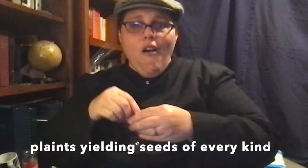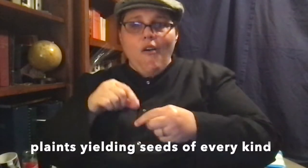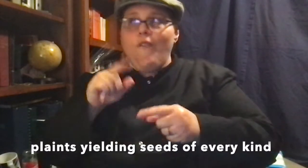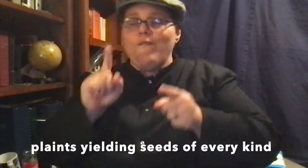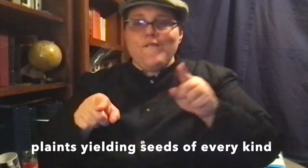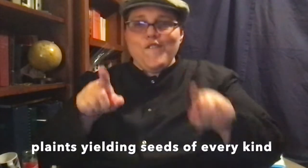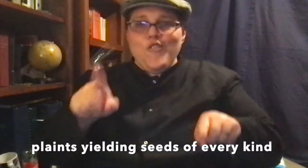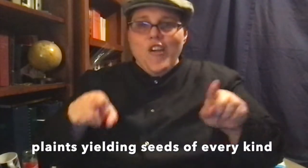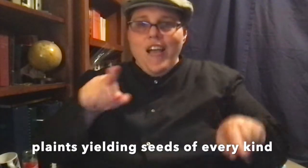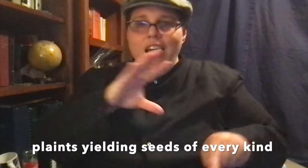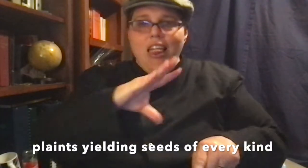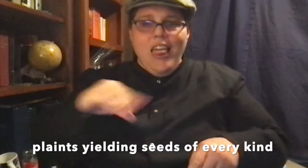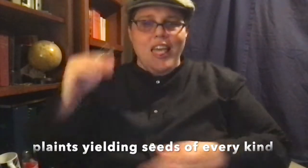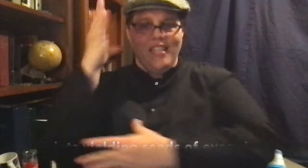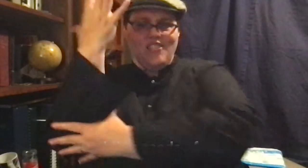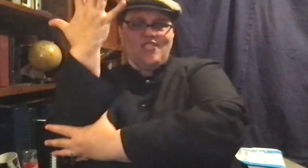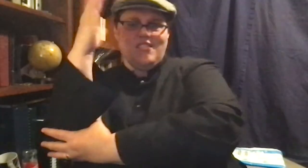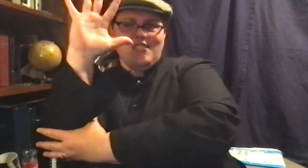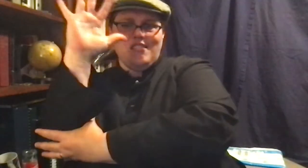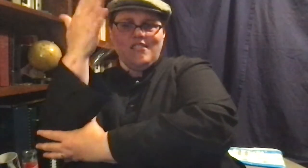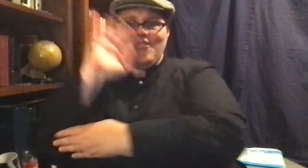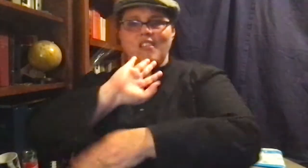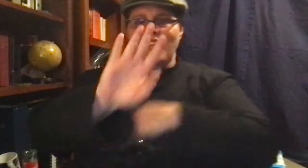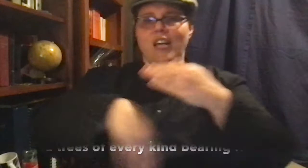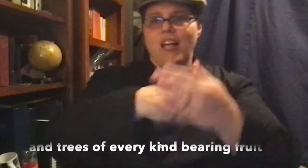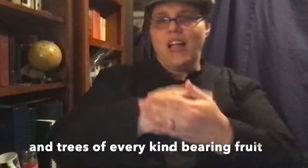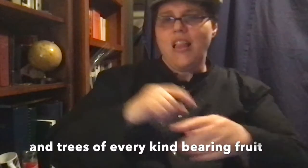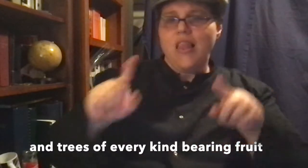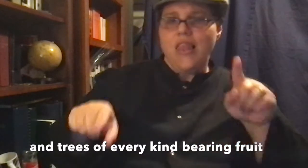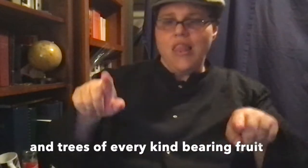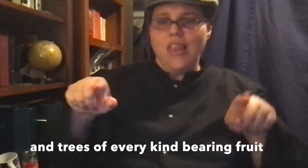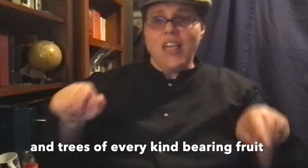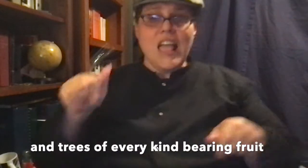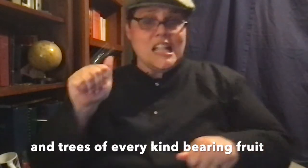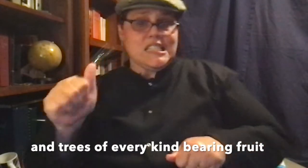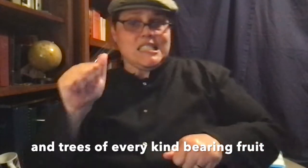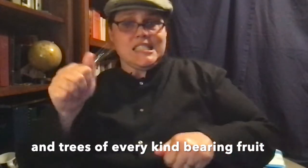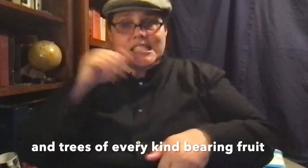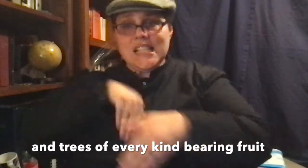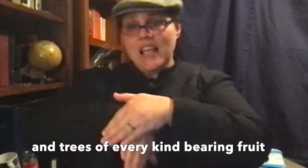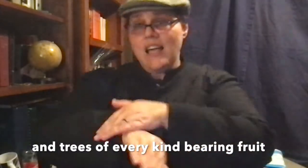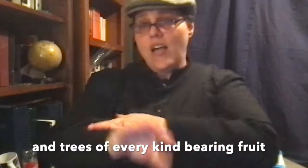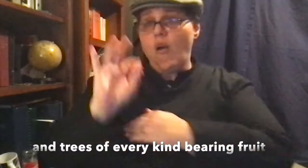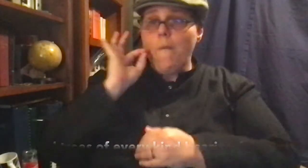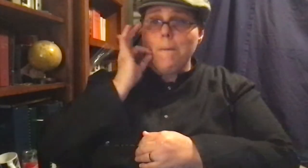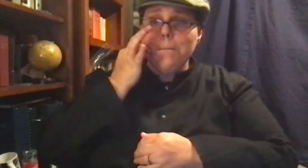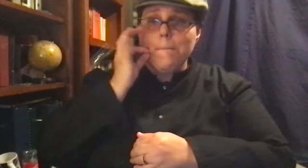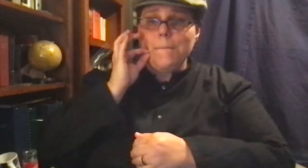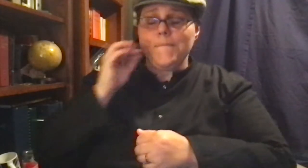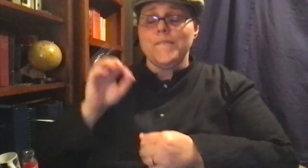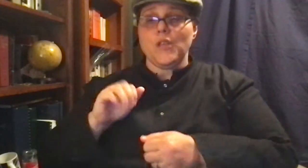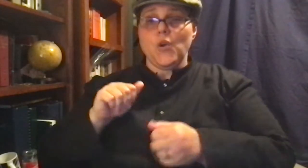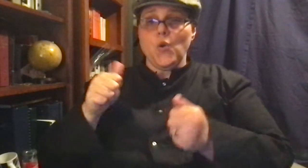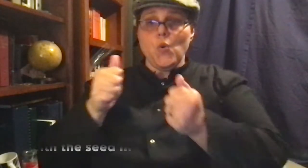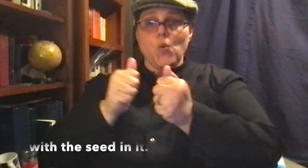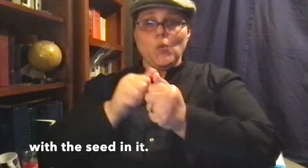plants yielding seeds of every kind, and trees of every kind bearing fruit with the seed in